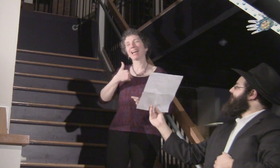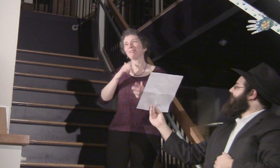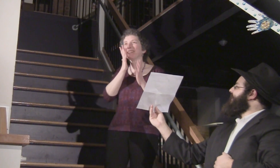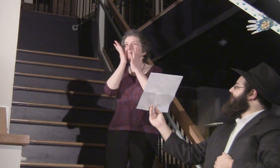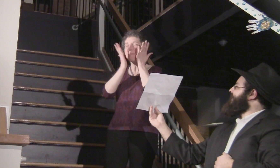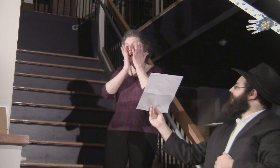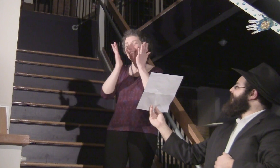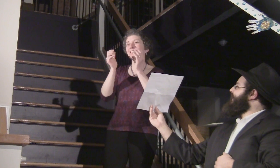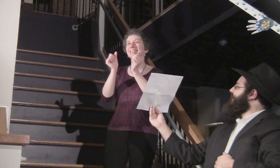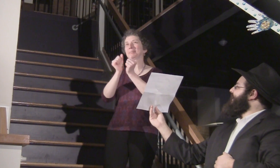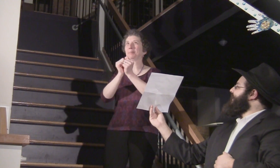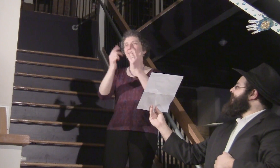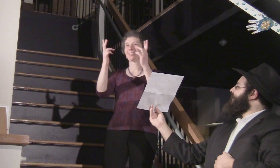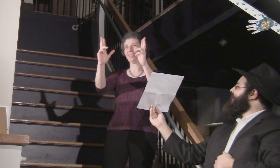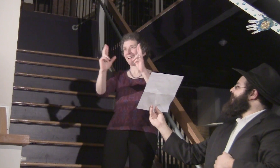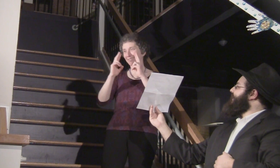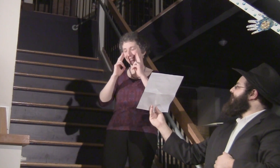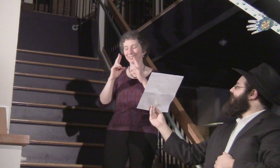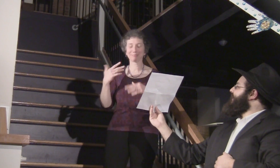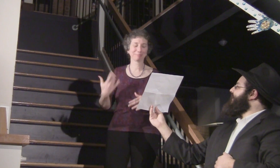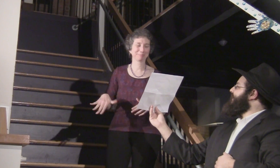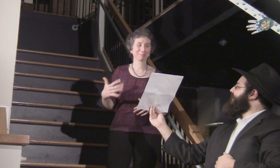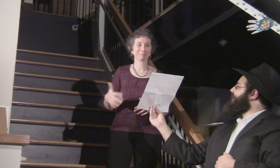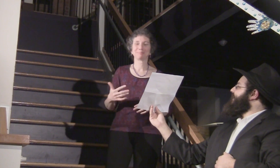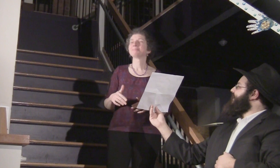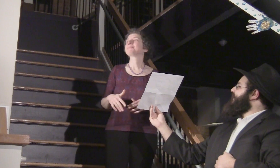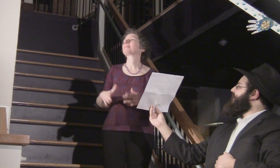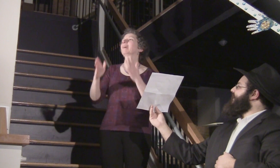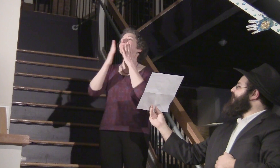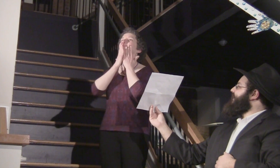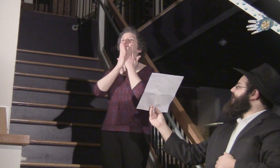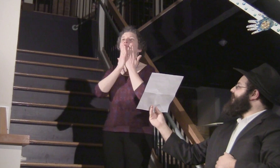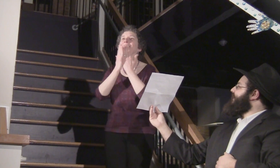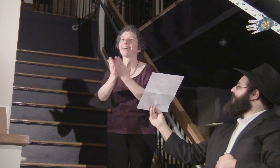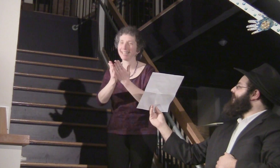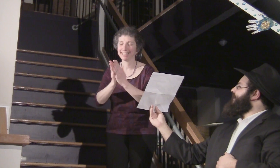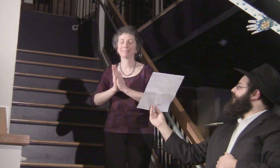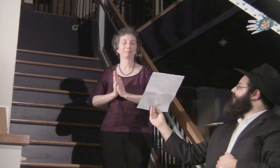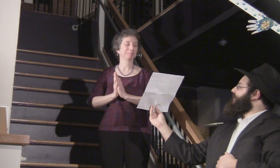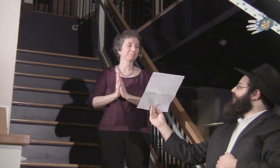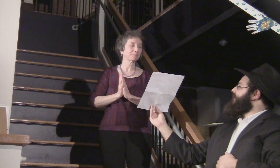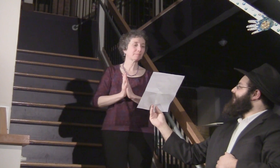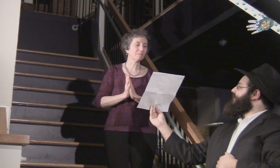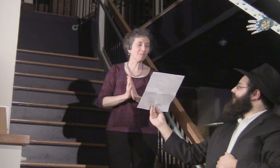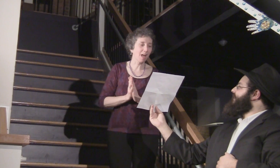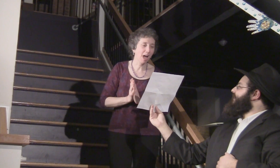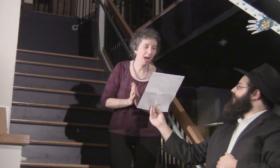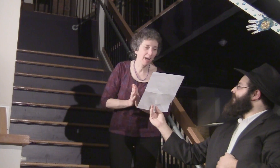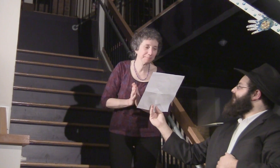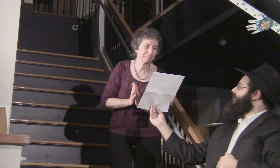me. I'm a little bit shy, I'm a little bit embarrassed for the honor, but wow, thank you. Thank you.